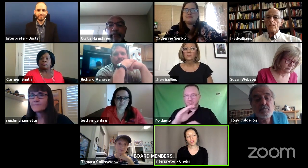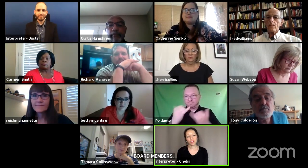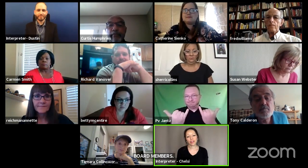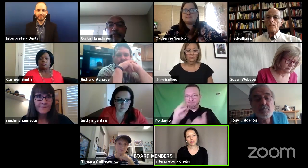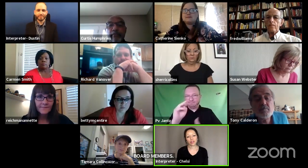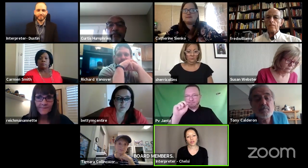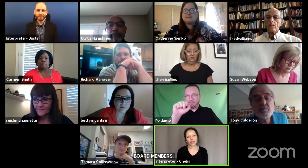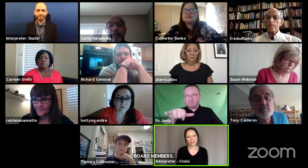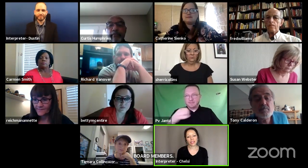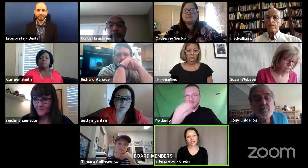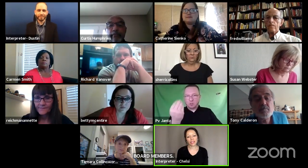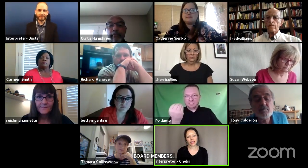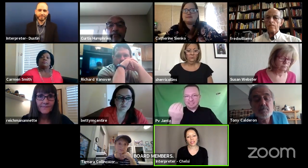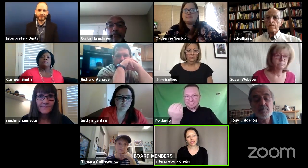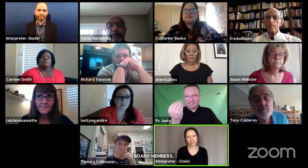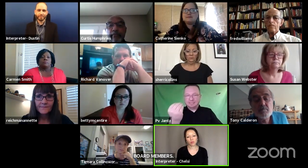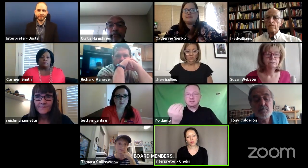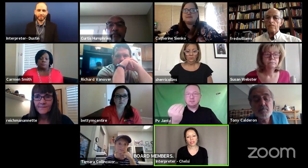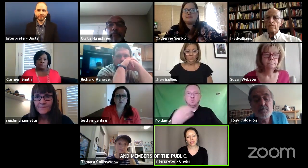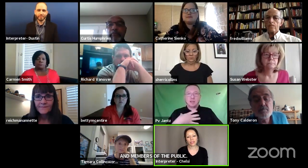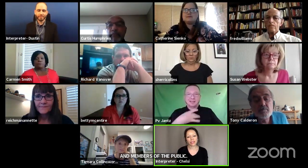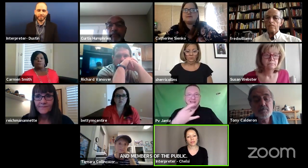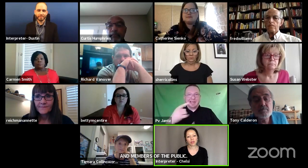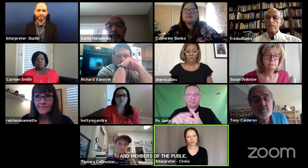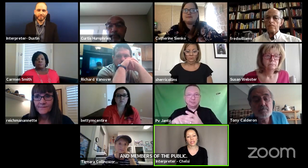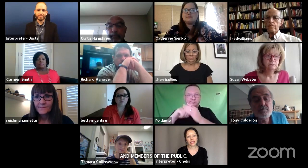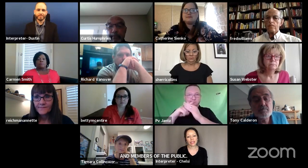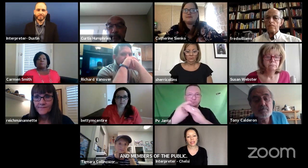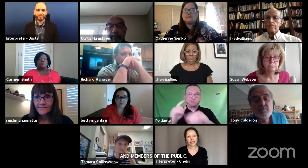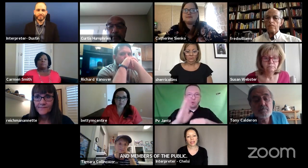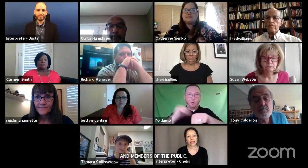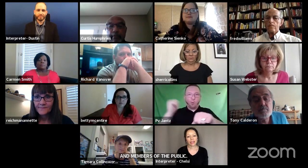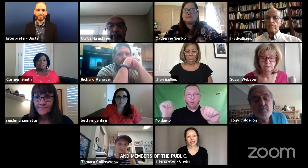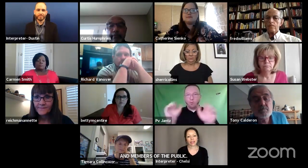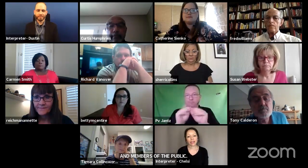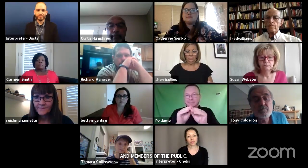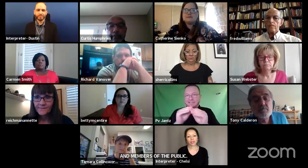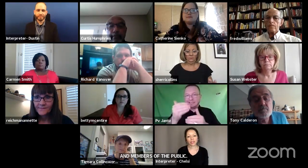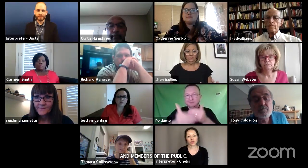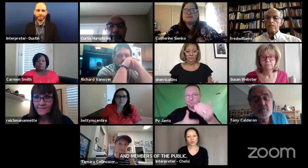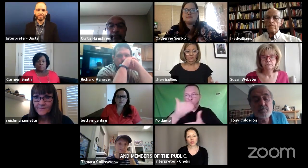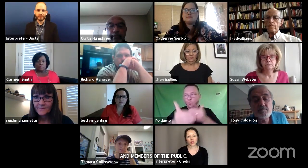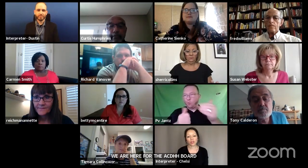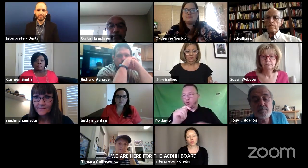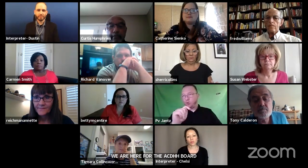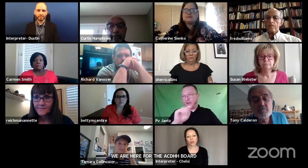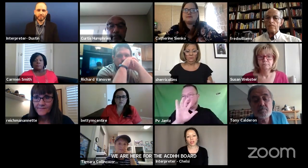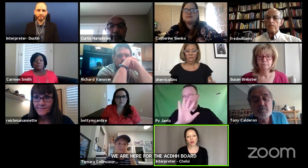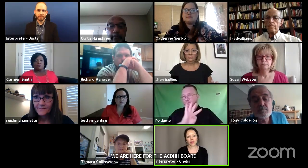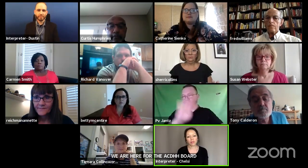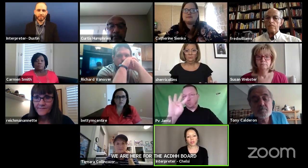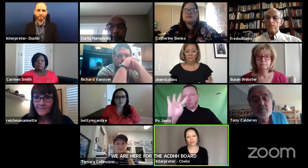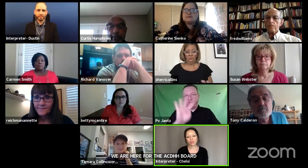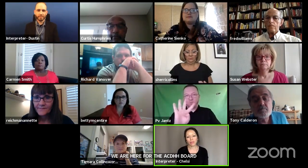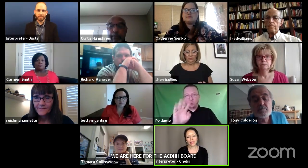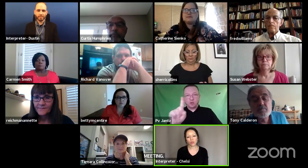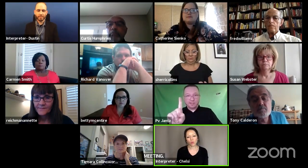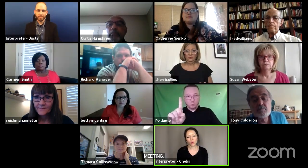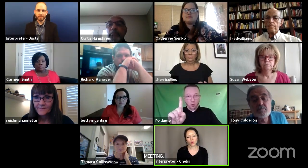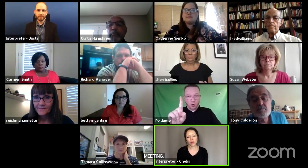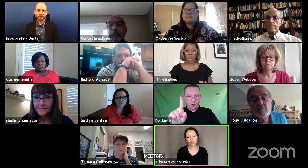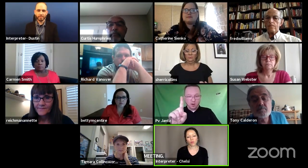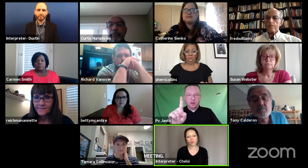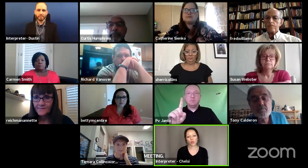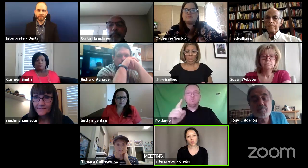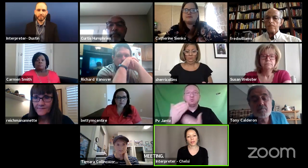We are here for the ACDHH board meeting. Today is May 14th, and I would like to start by calling the meeting to